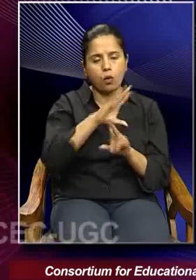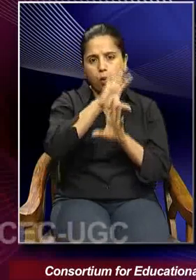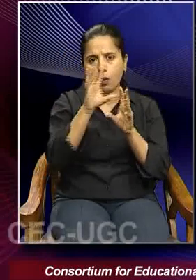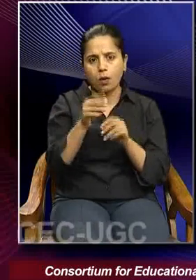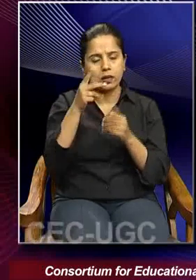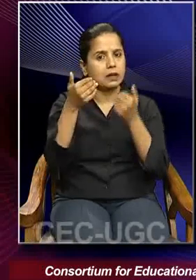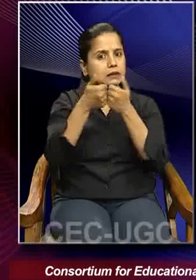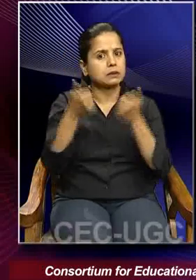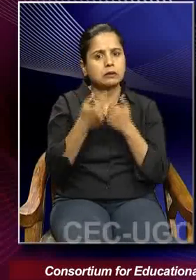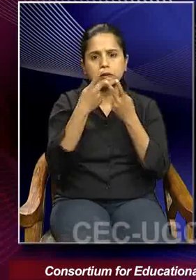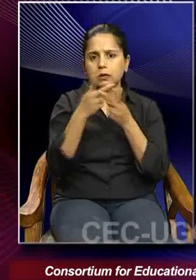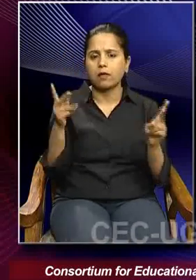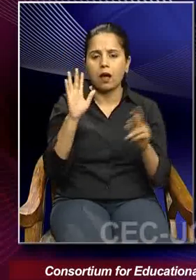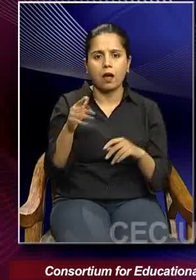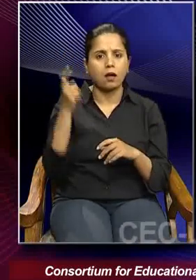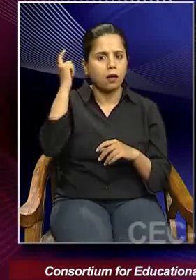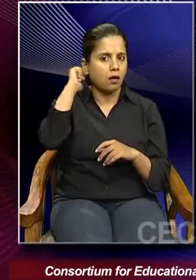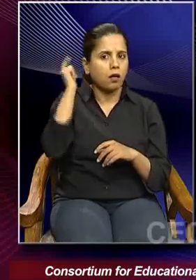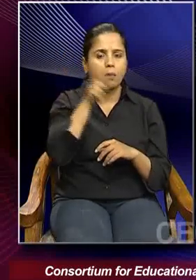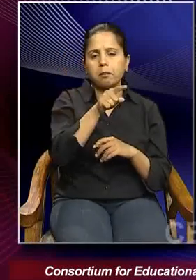from the consciousness.